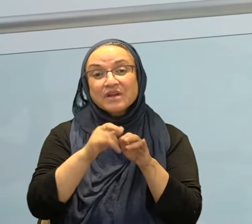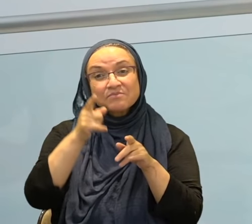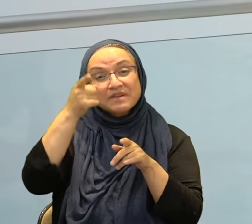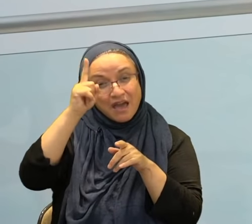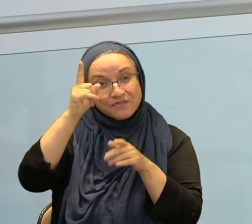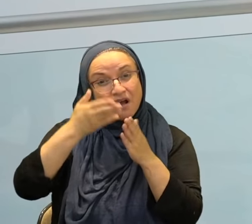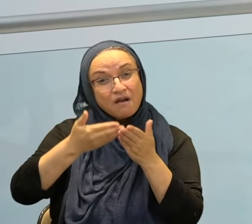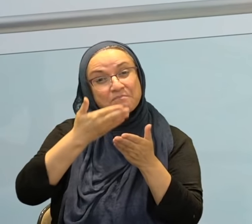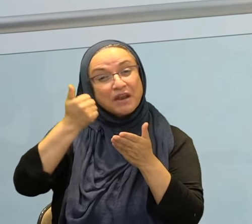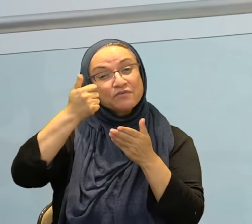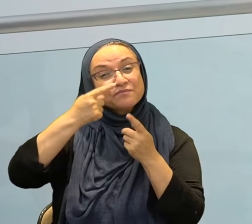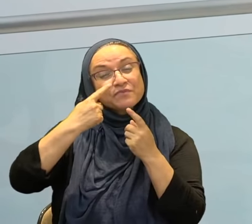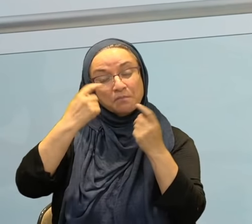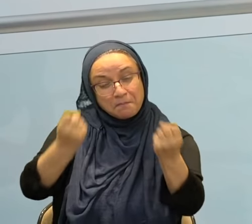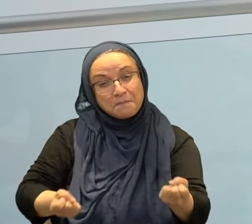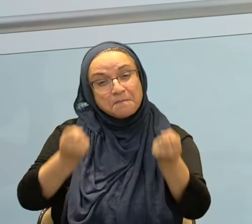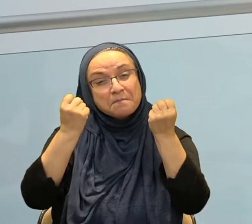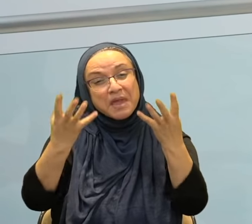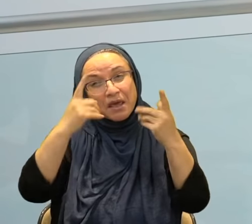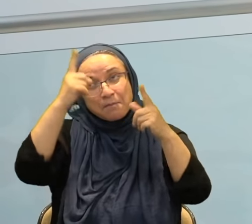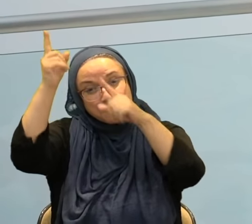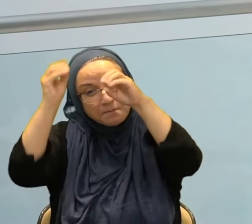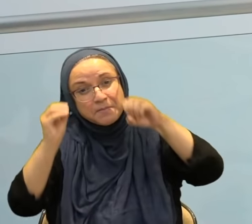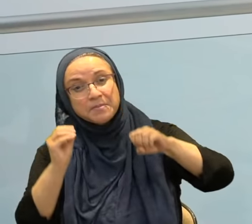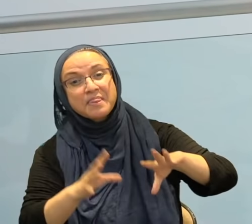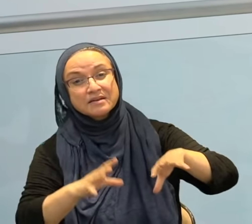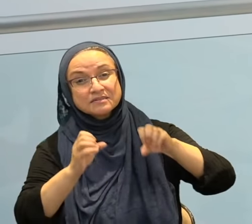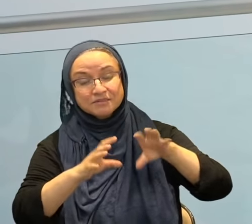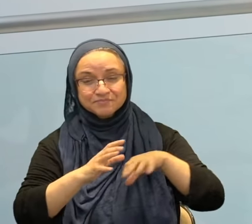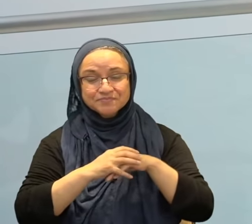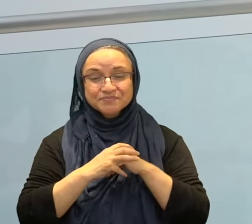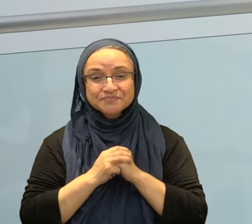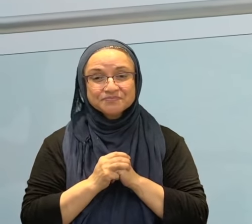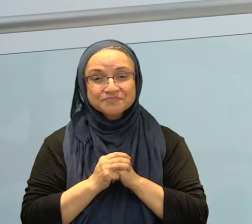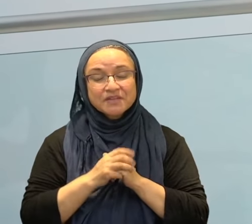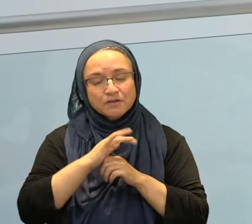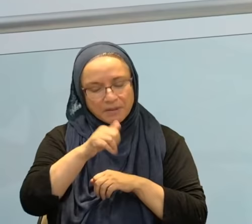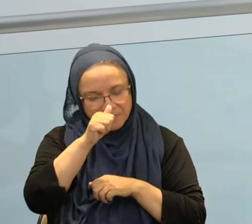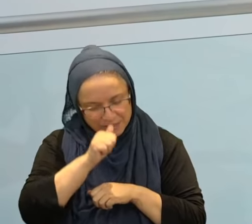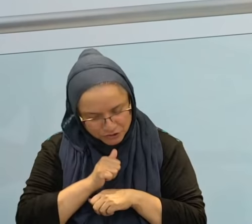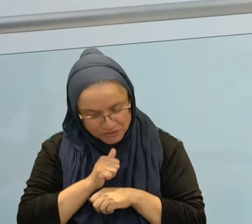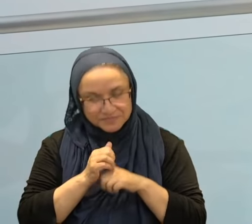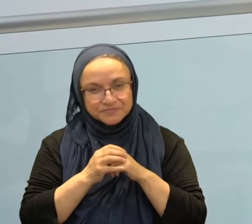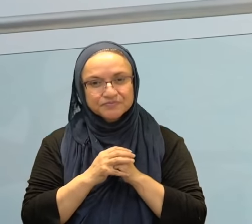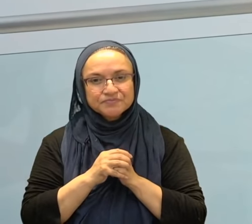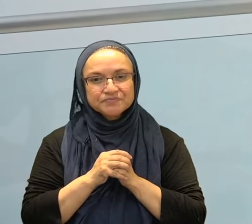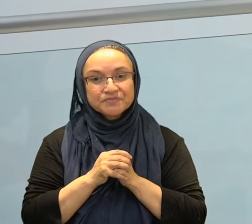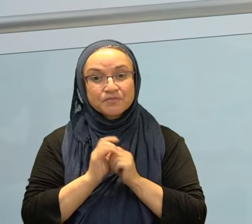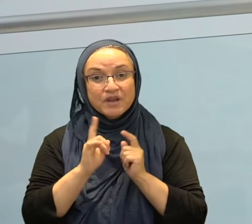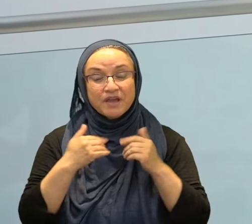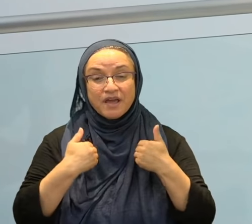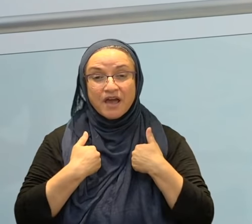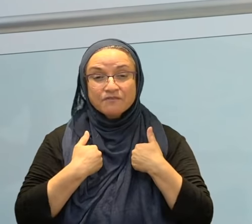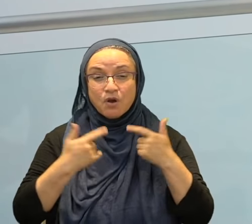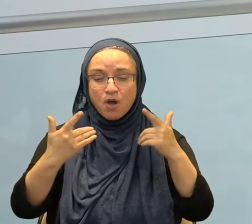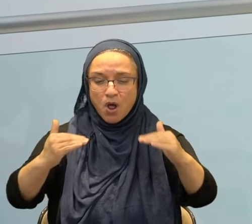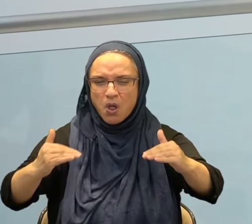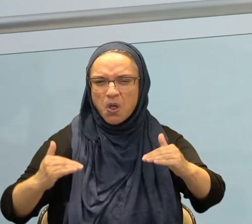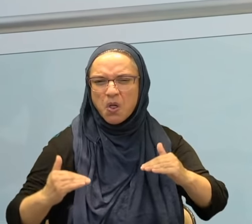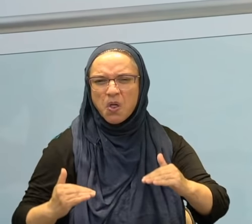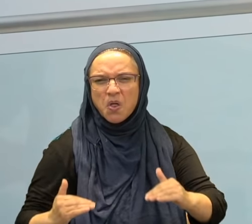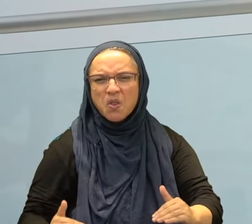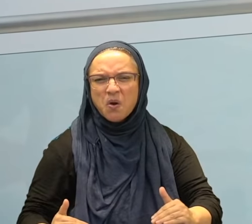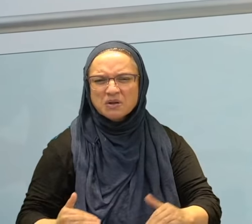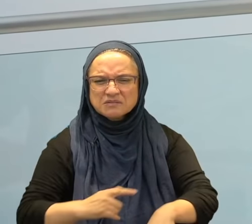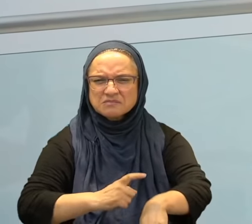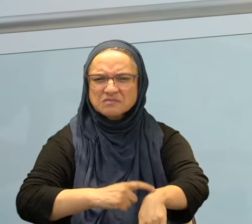And dear brothers and sisters, there are various low points that we find in the Quran. And it's really interesting, subhan